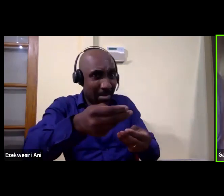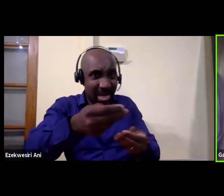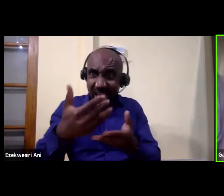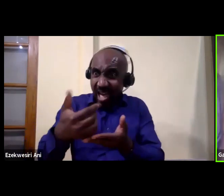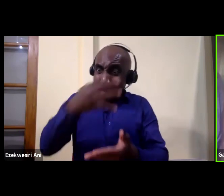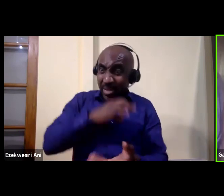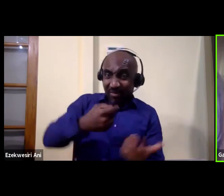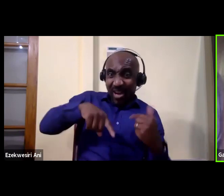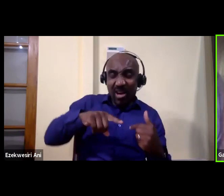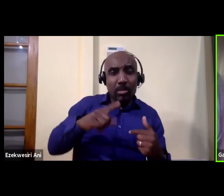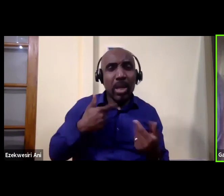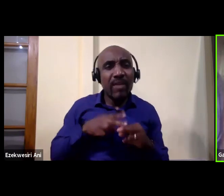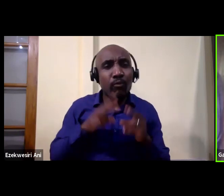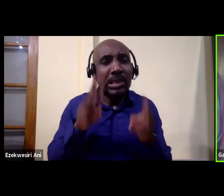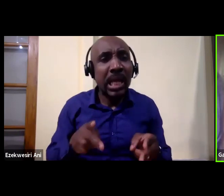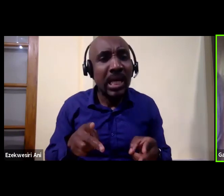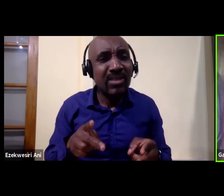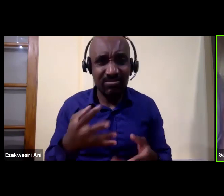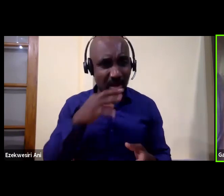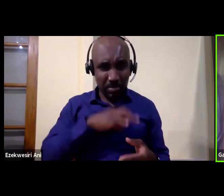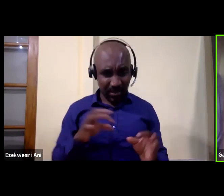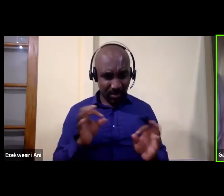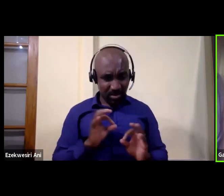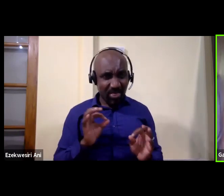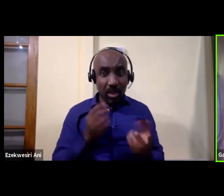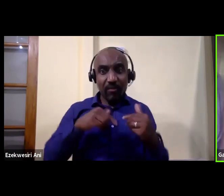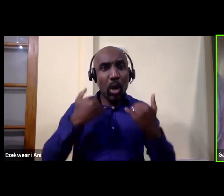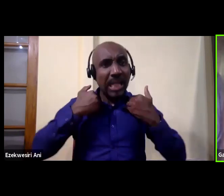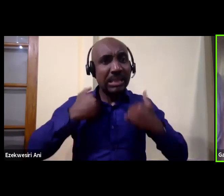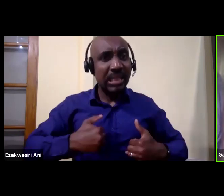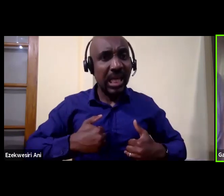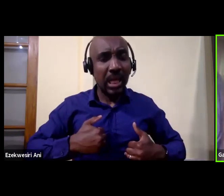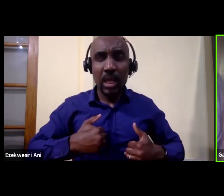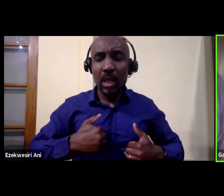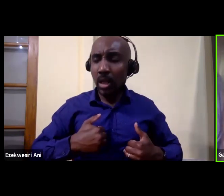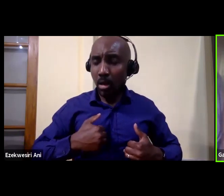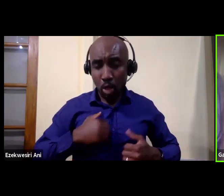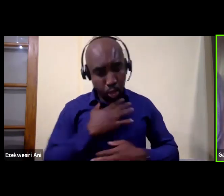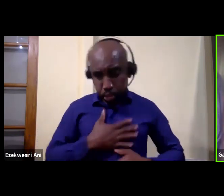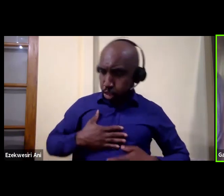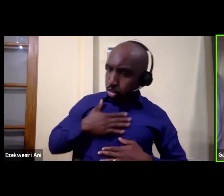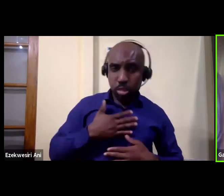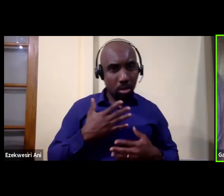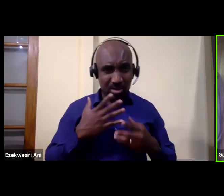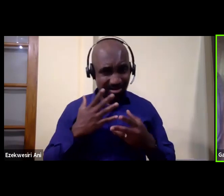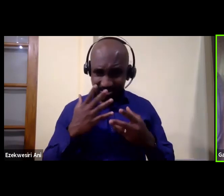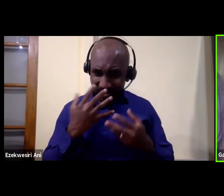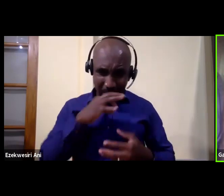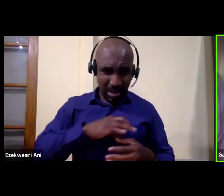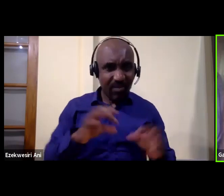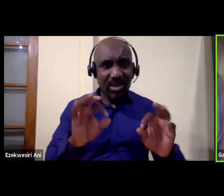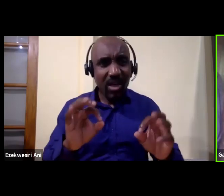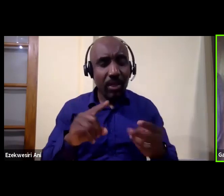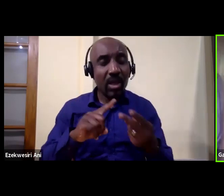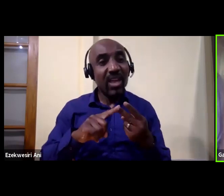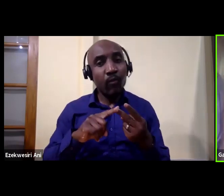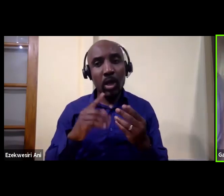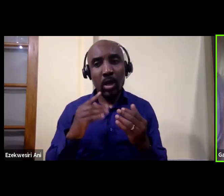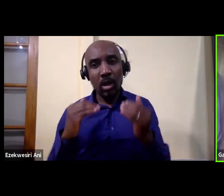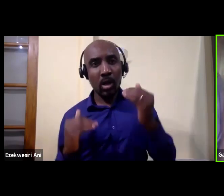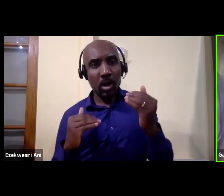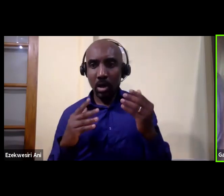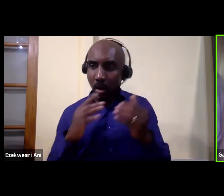if we're dead. It can't work for us if we are all sick. It can't work for us, it's not working for us if we are disproportionately